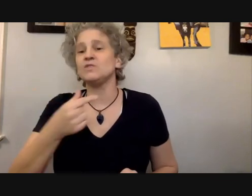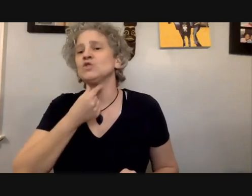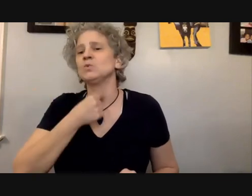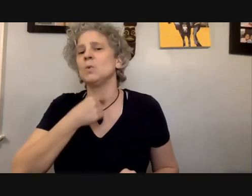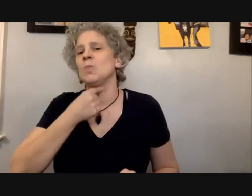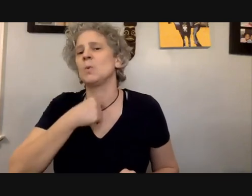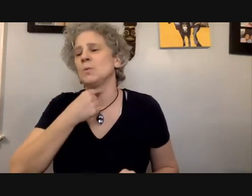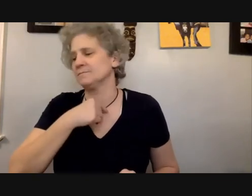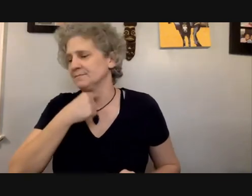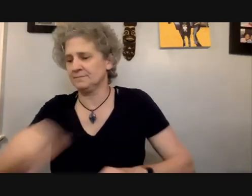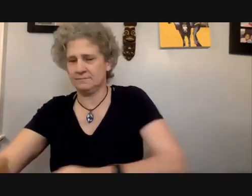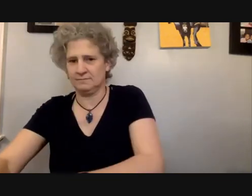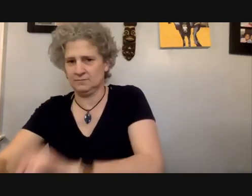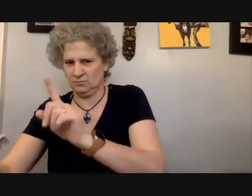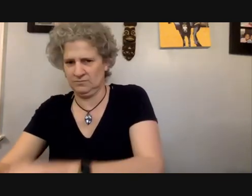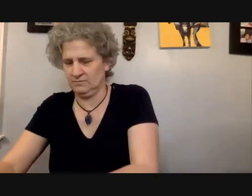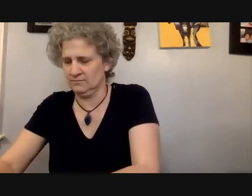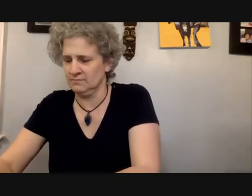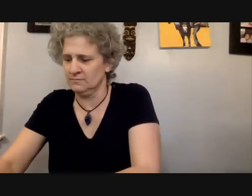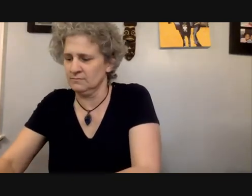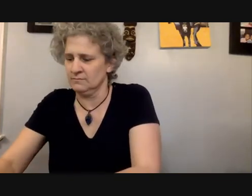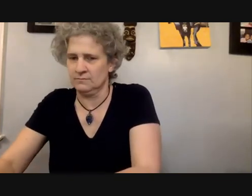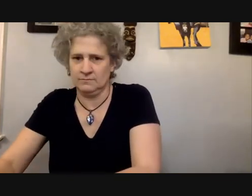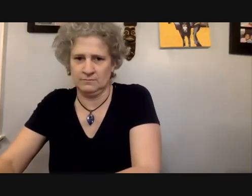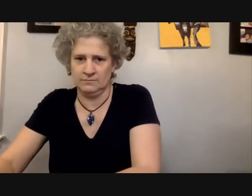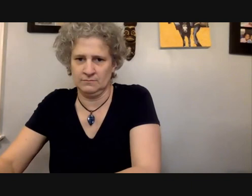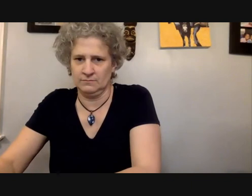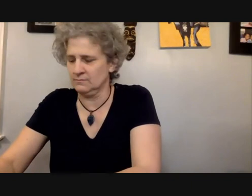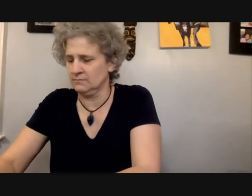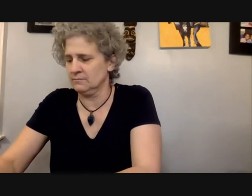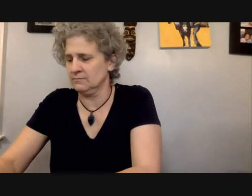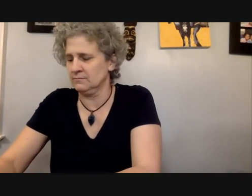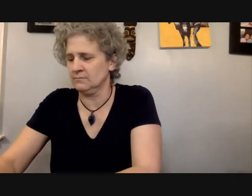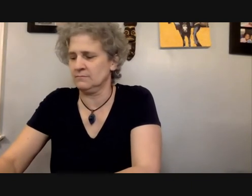stuffy nose, pretty much same concept. Next one is sore throat.